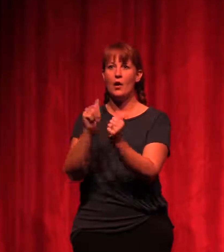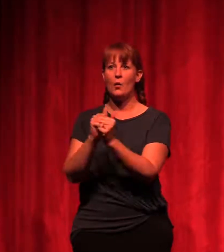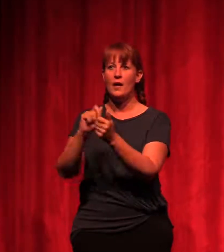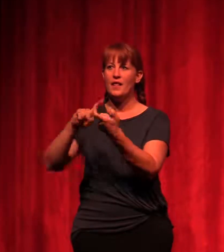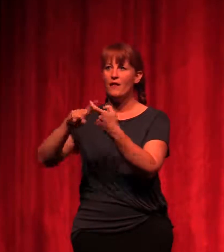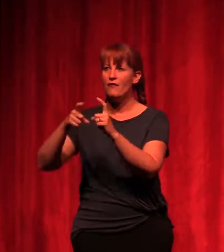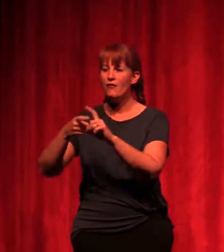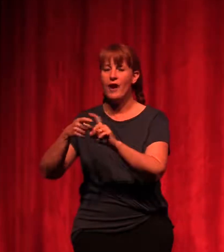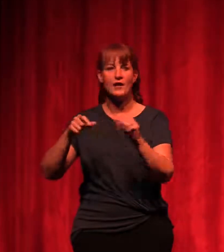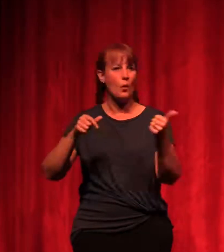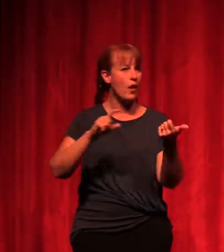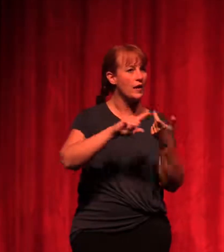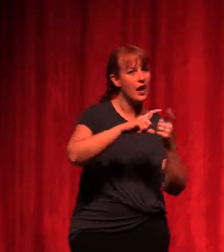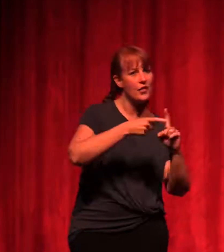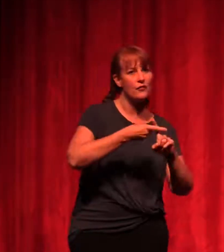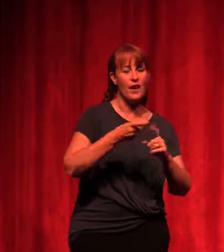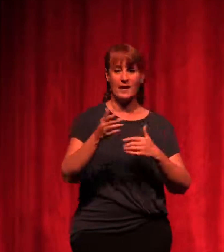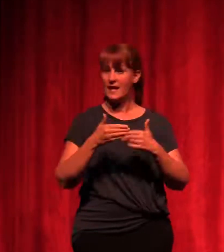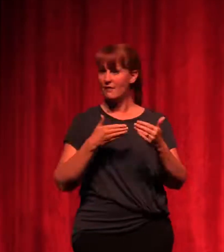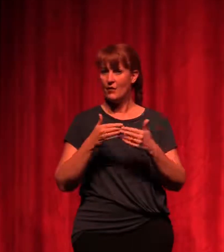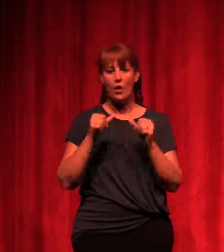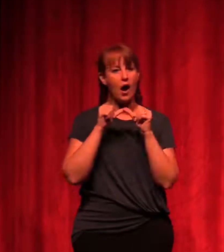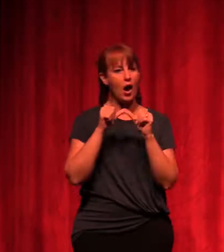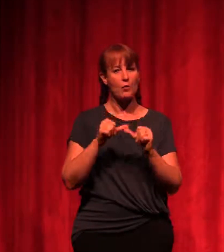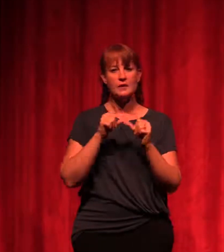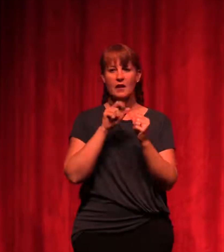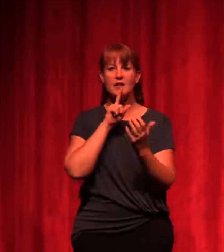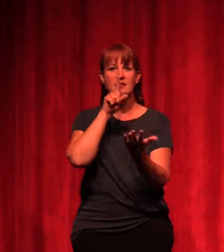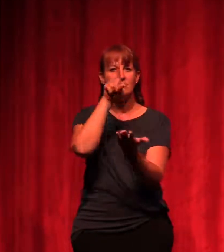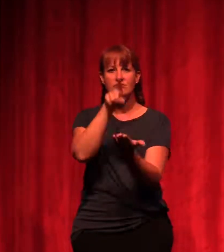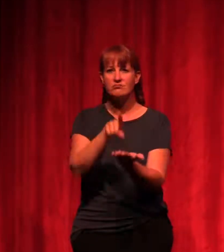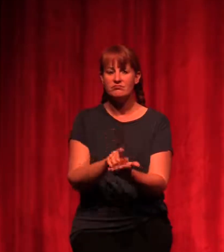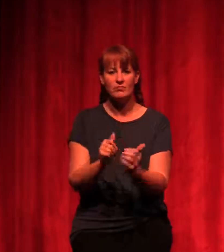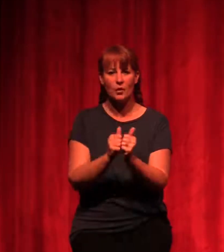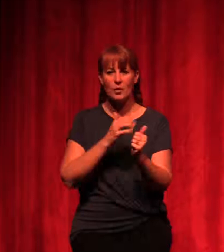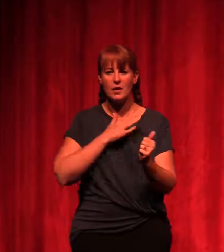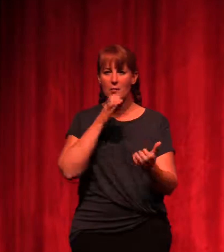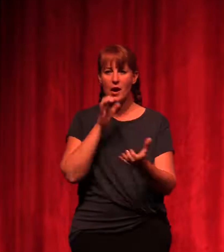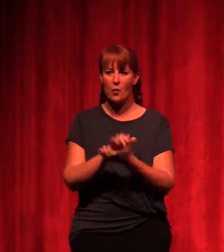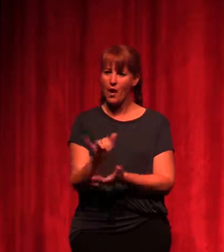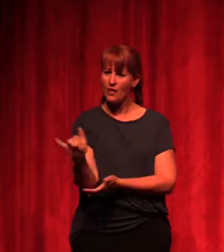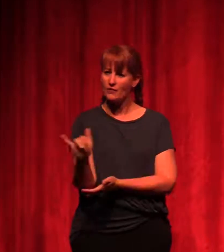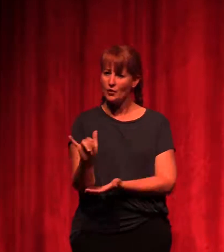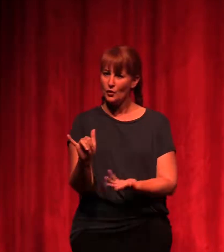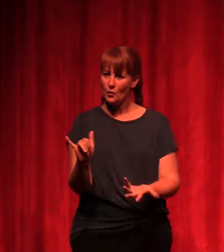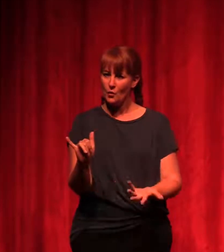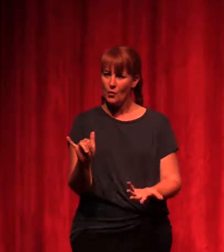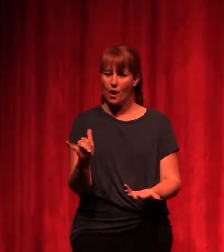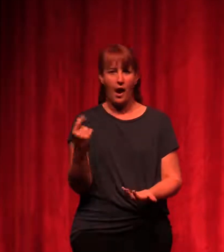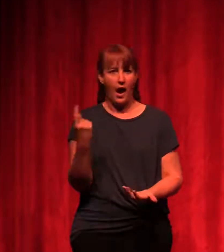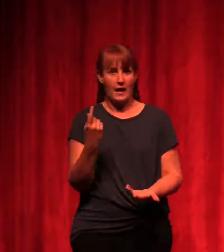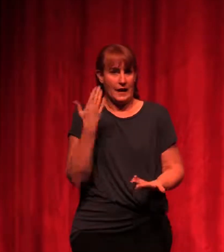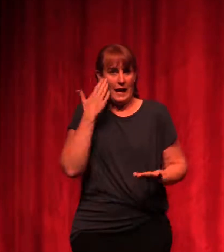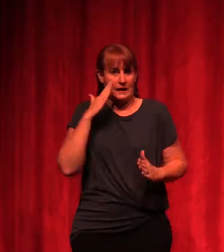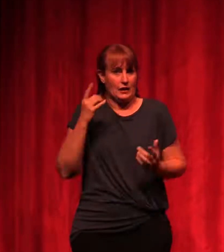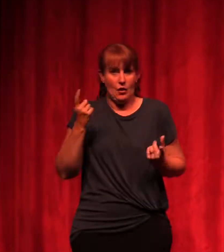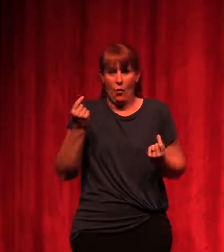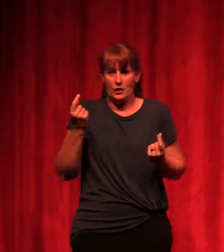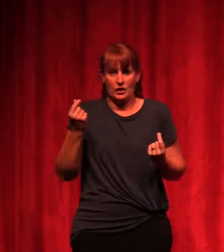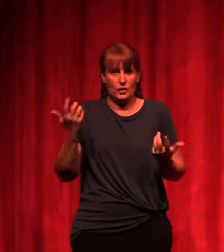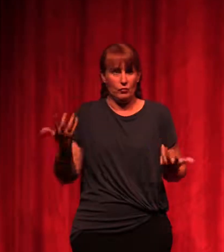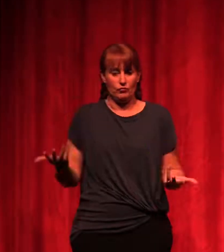or another, even as I was constantly head over heels in love with my wife. And I just didn't know what to do with